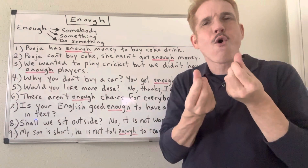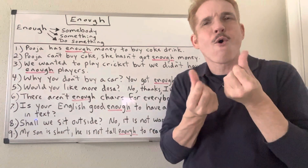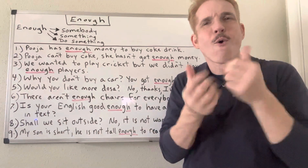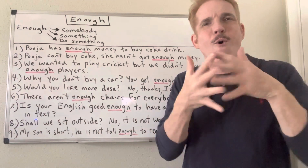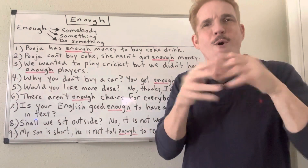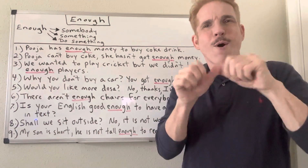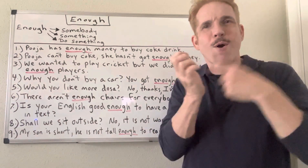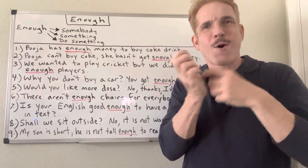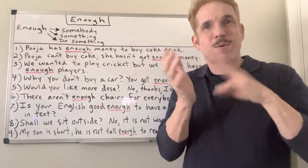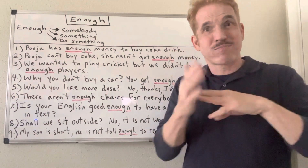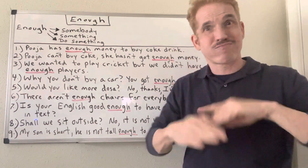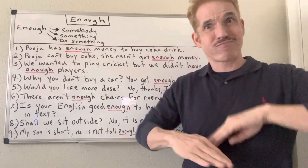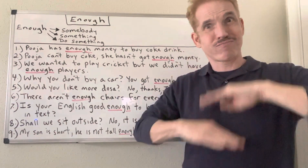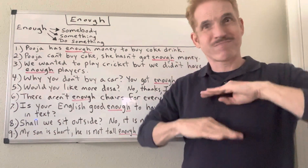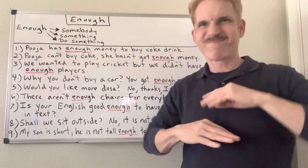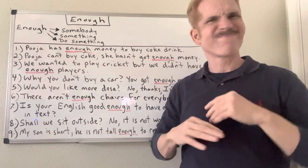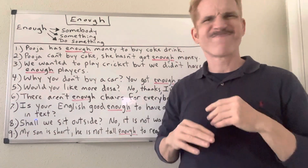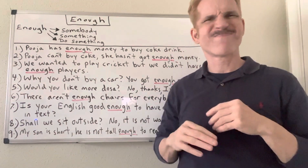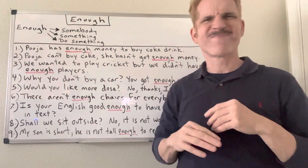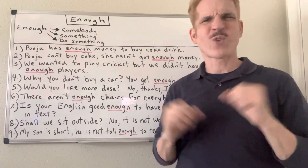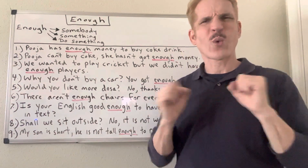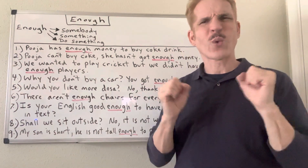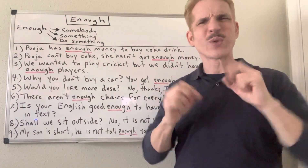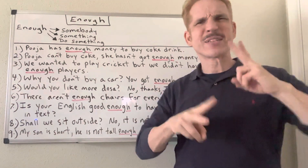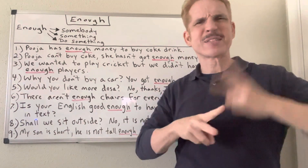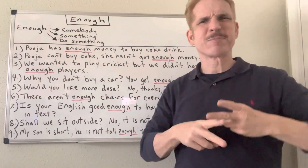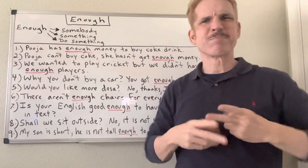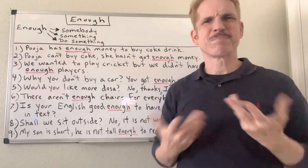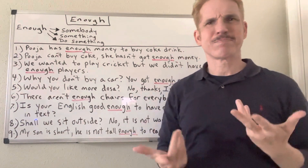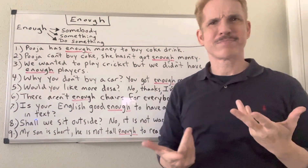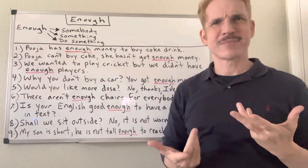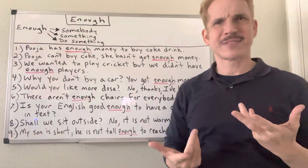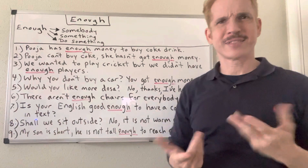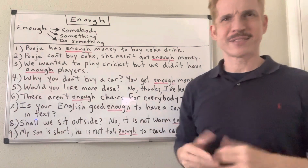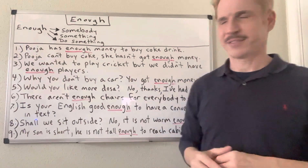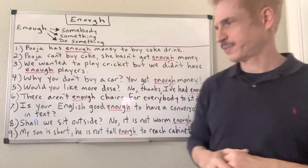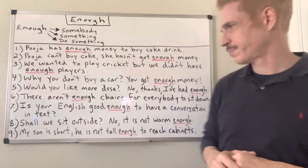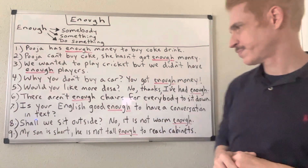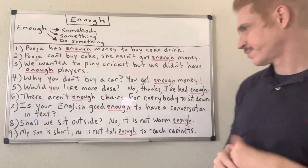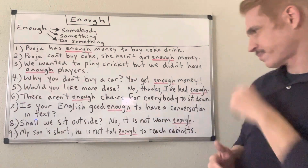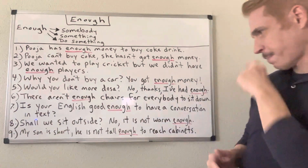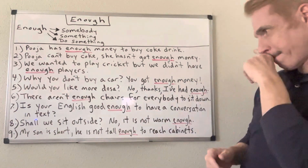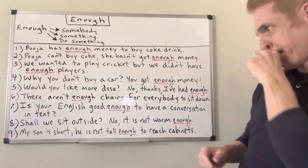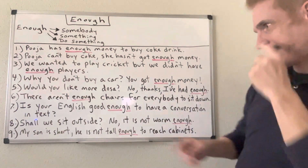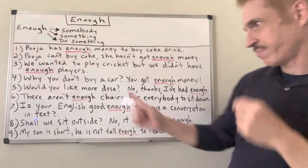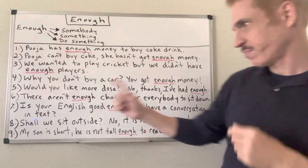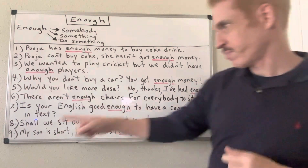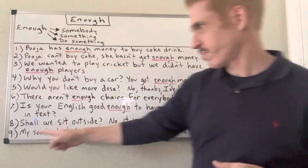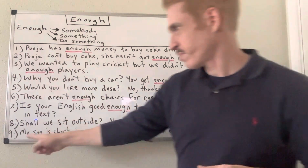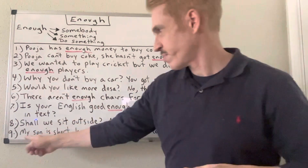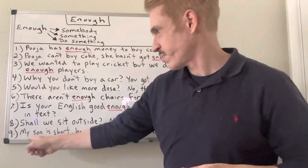because that's where they start from, the opportunity, and then it should be in Sheriff's. So there's no such thing where we only have